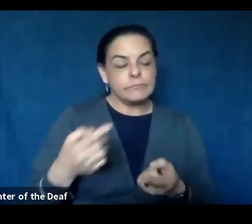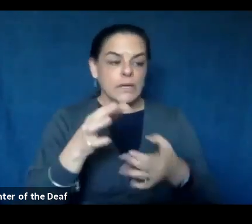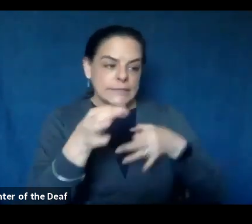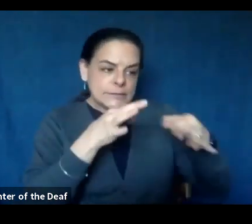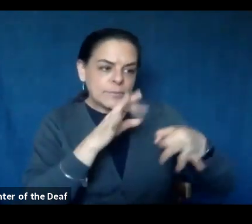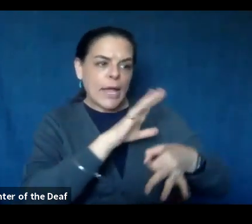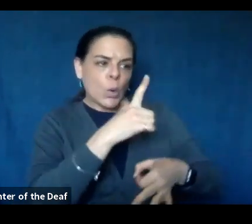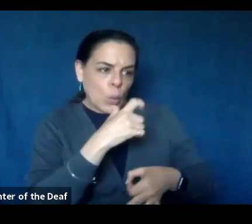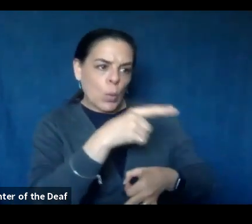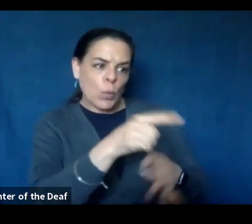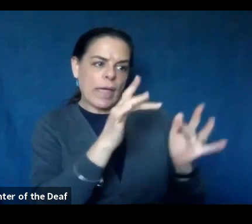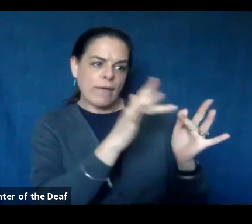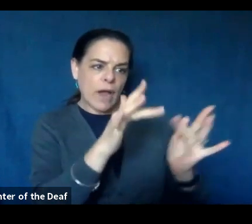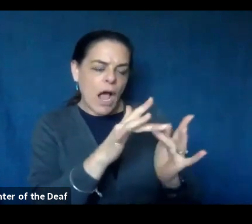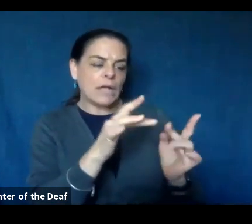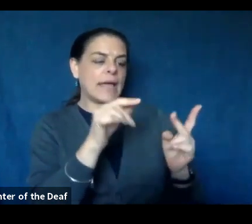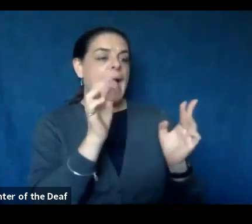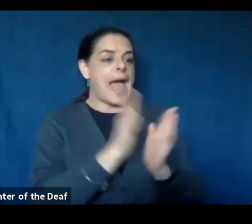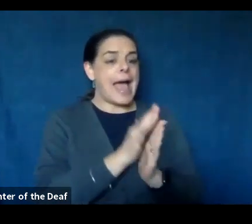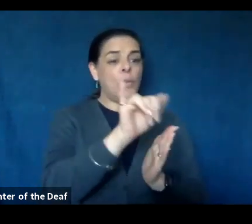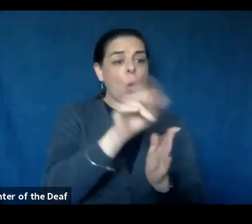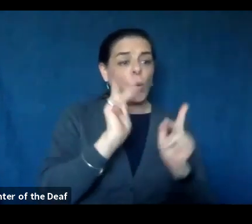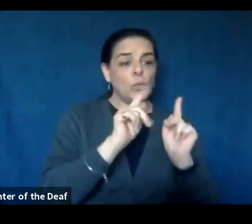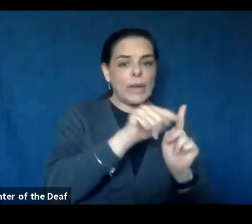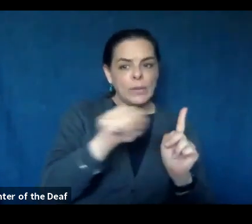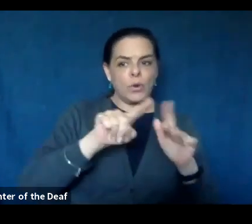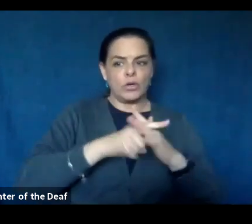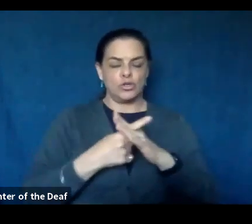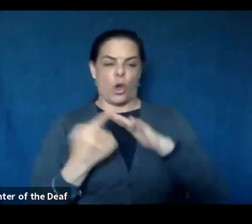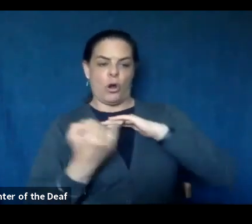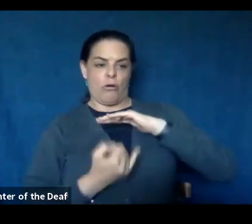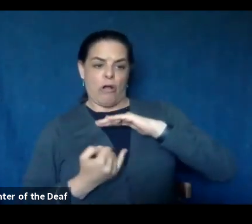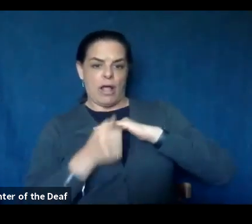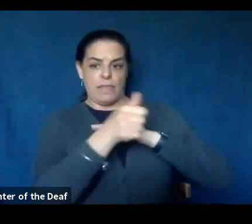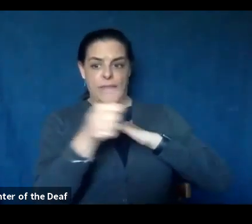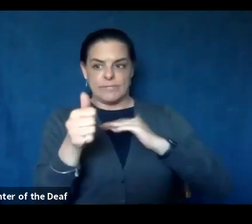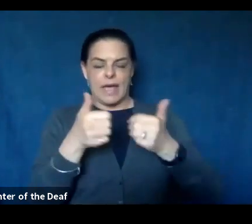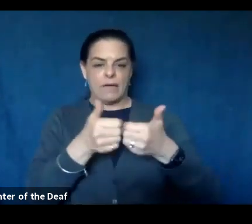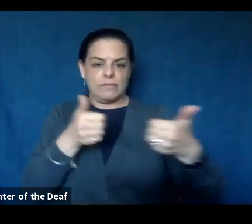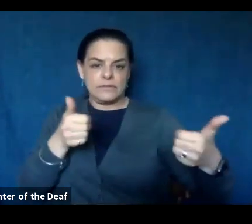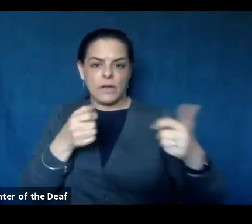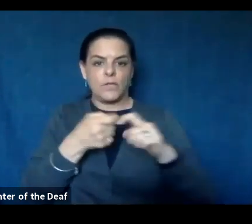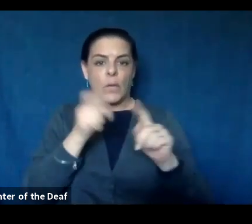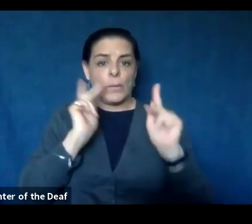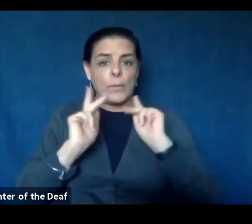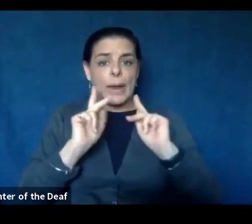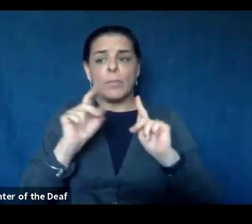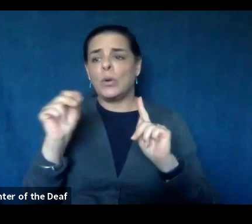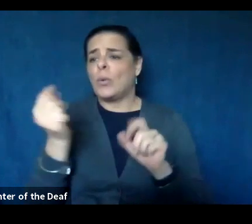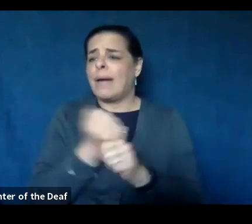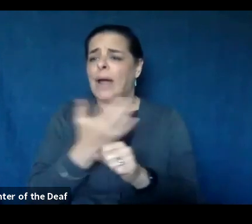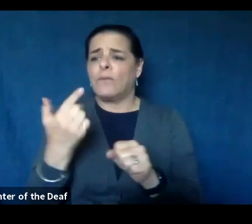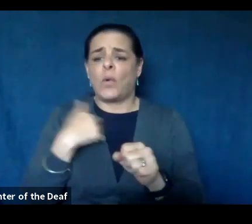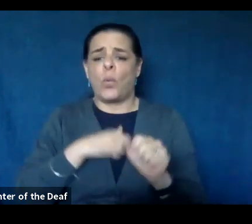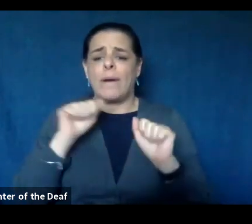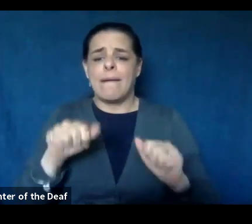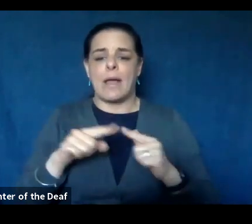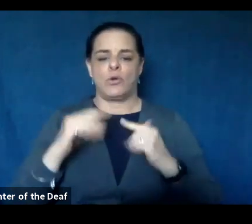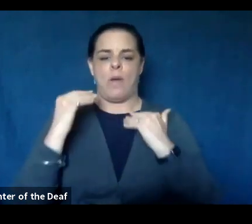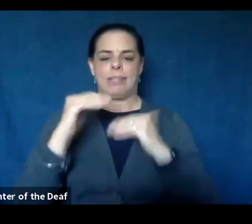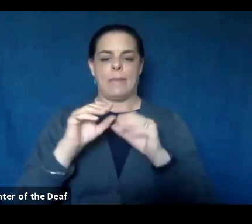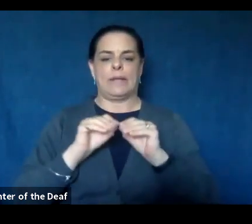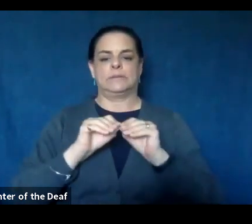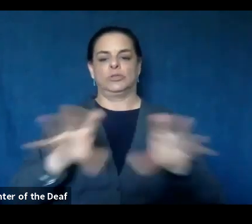their contacts. We ask their contacts to start quarantining and staying away from people and doing all the things that we can do to help limit the spread of disease in